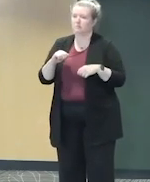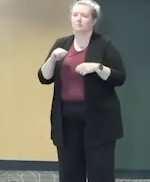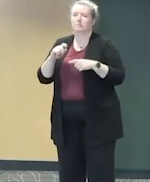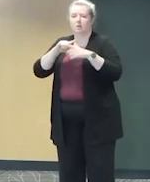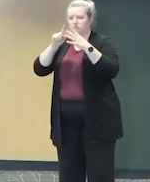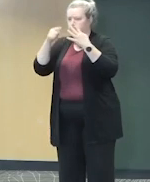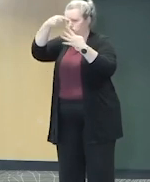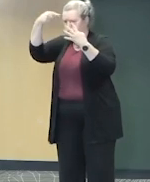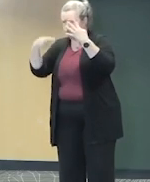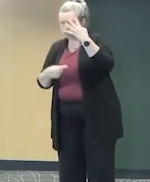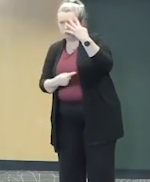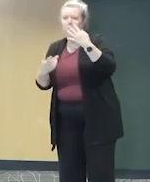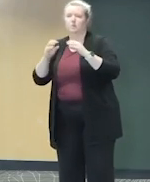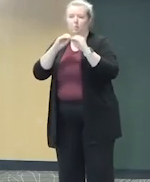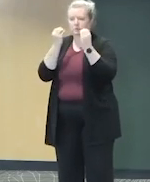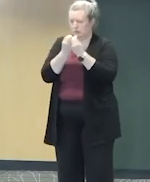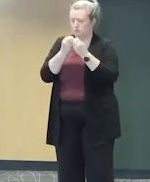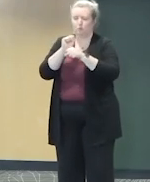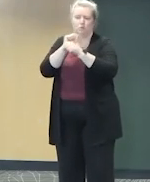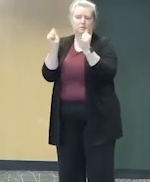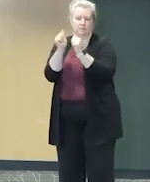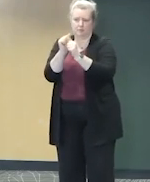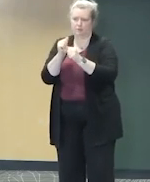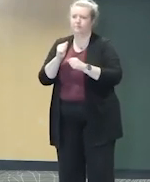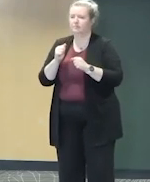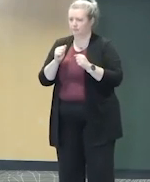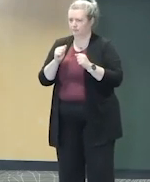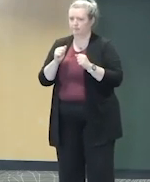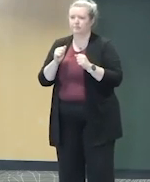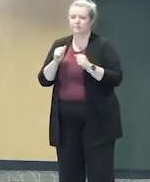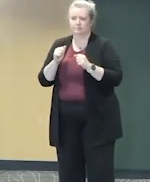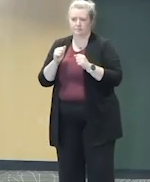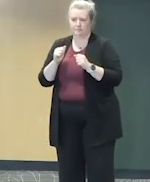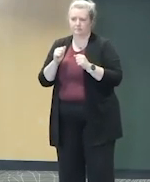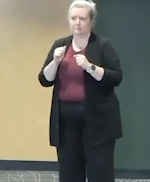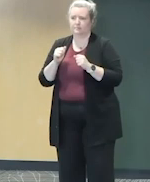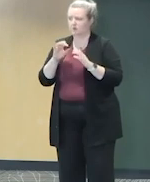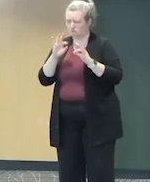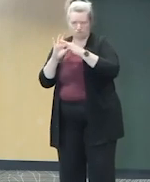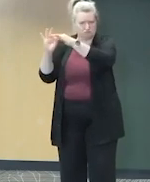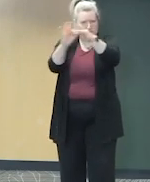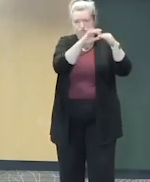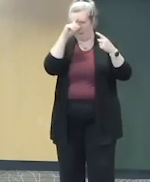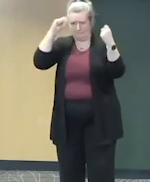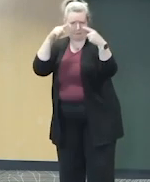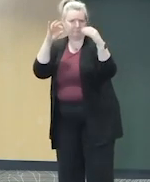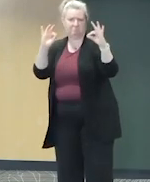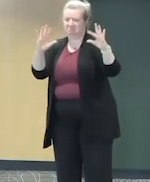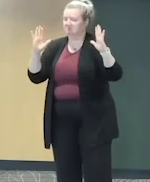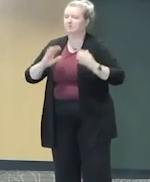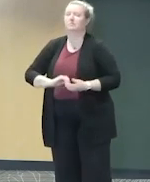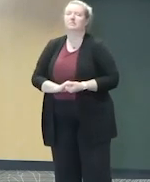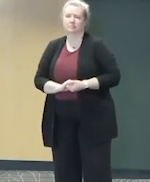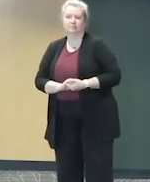Pennsylvania especially, to ensure everyone's on the same page. With any storm, as Christine will address, there is